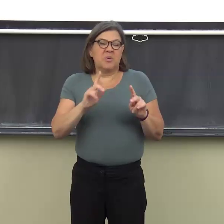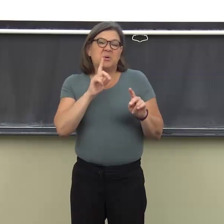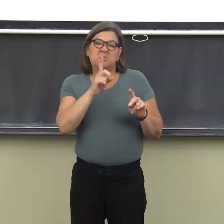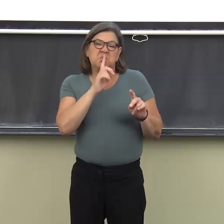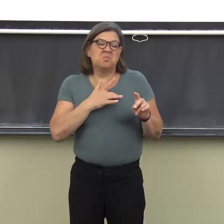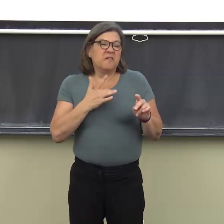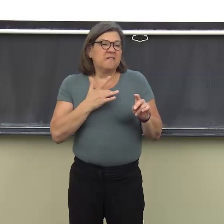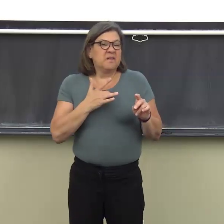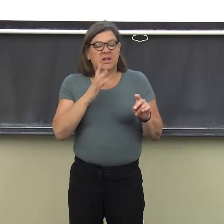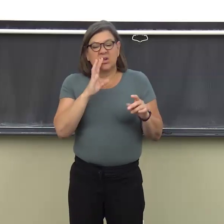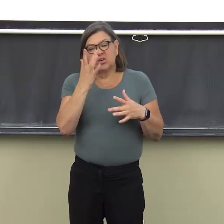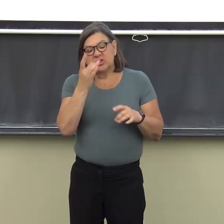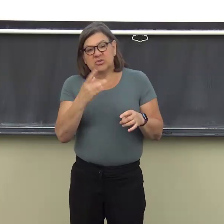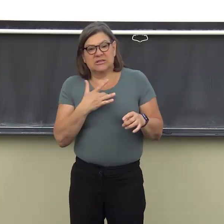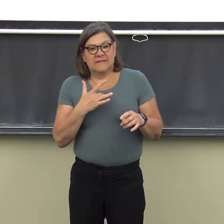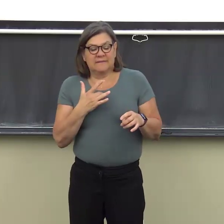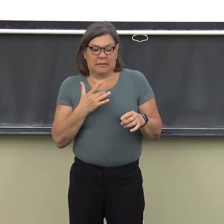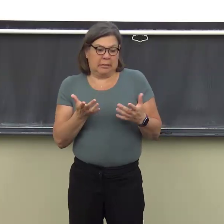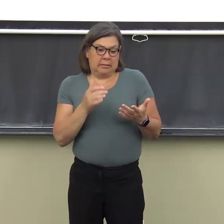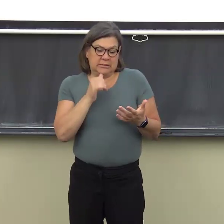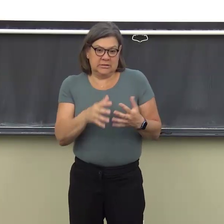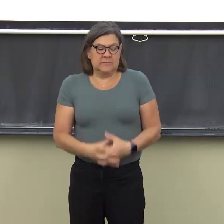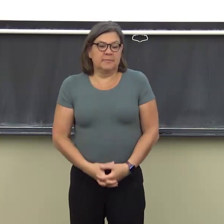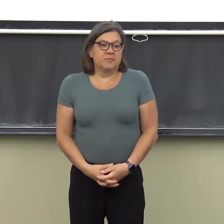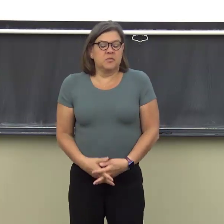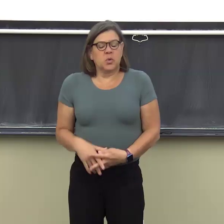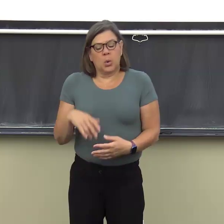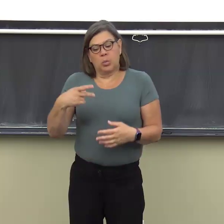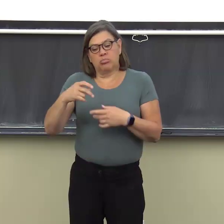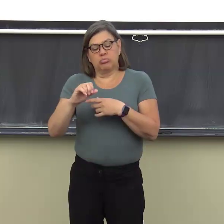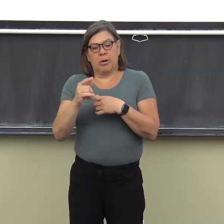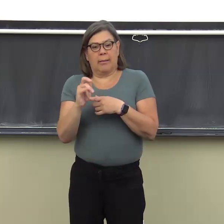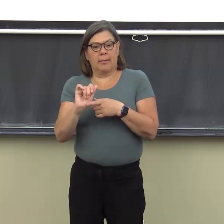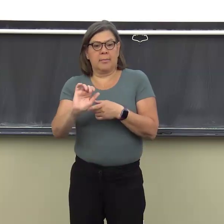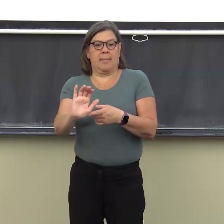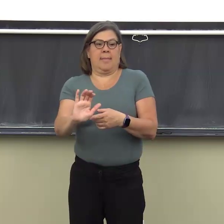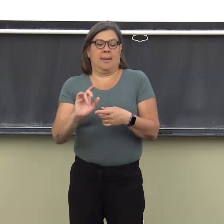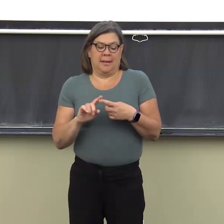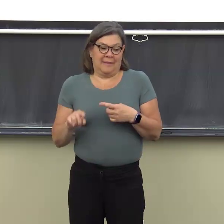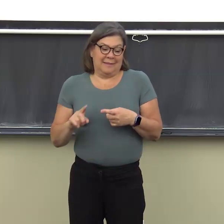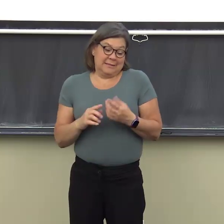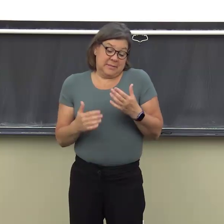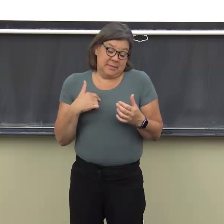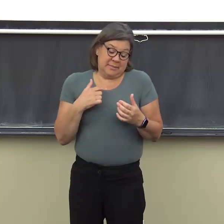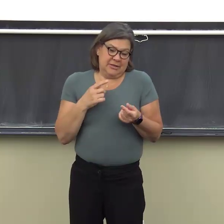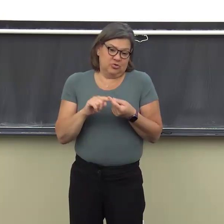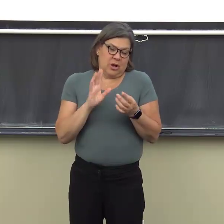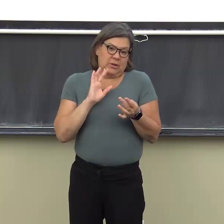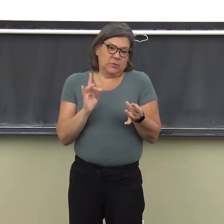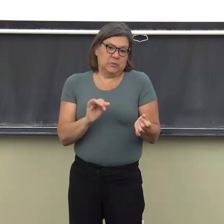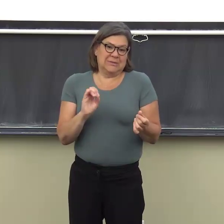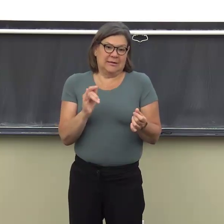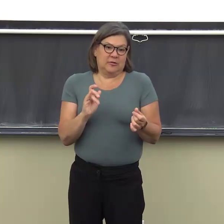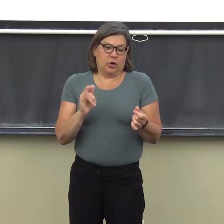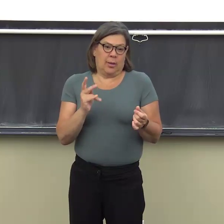feel or interested in feeling doesn't. So there's a pragmatism in there. So I'm trying to like, this might be me trying to silver lining something that's been driving